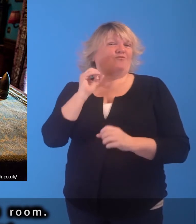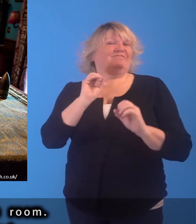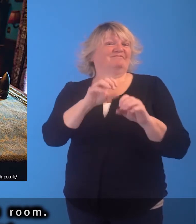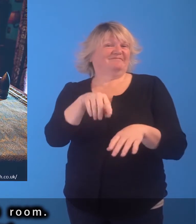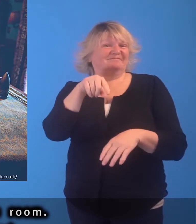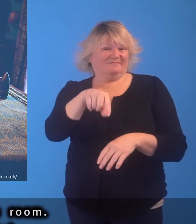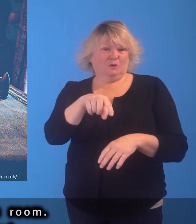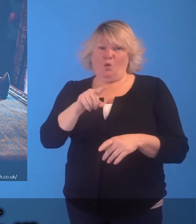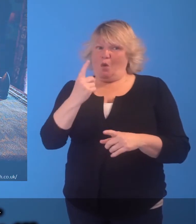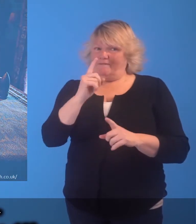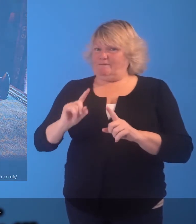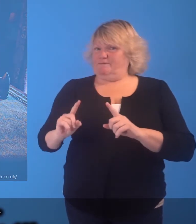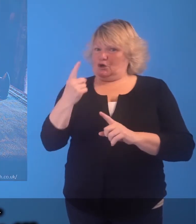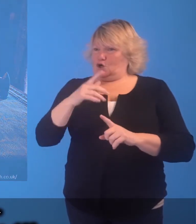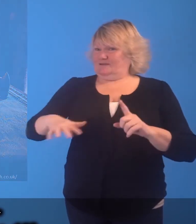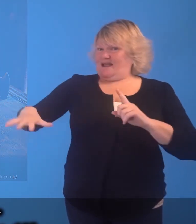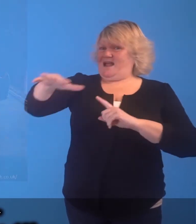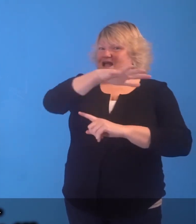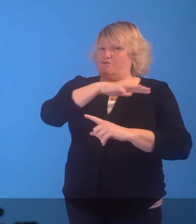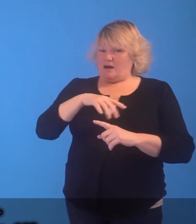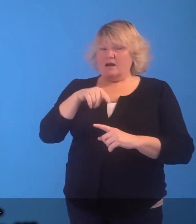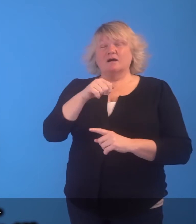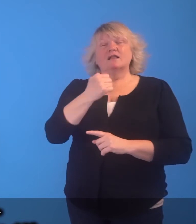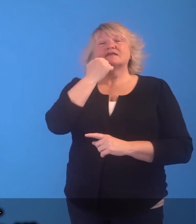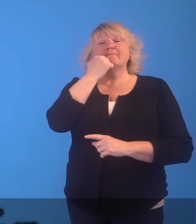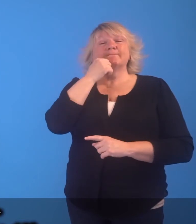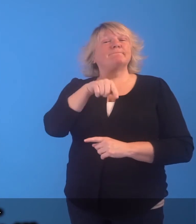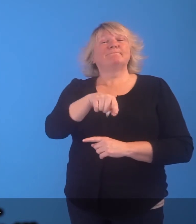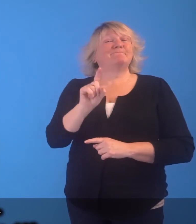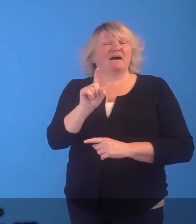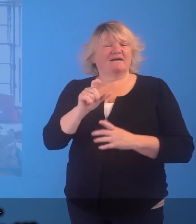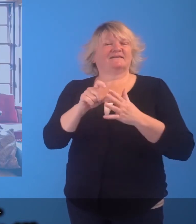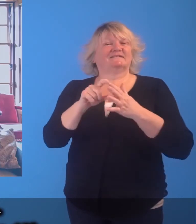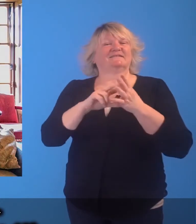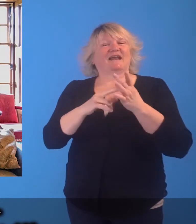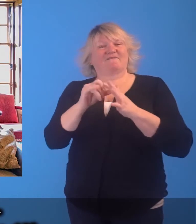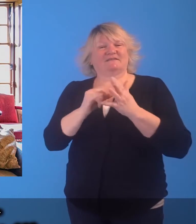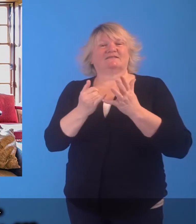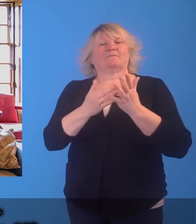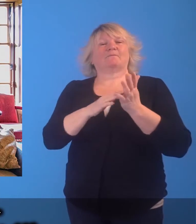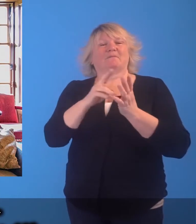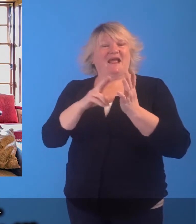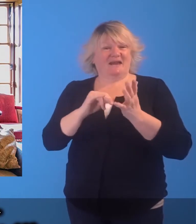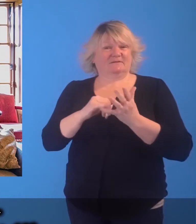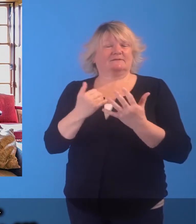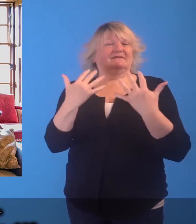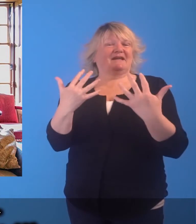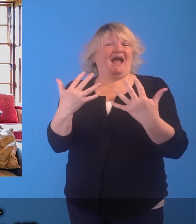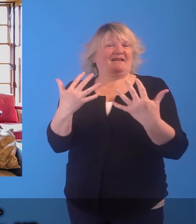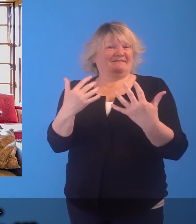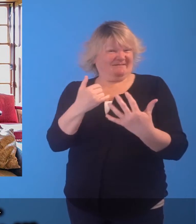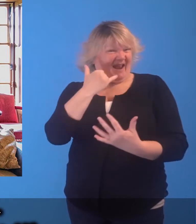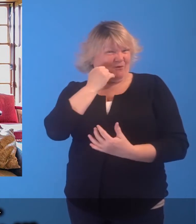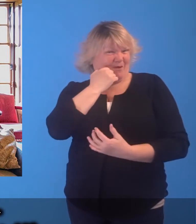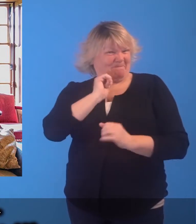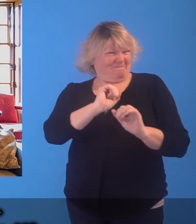and was the largest room in the house until William Burns' great redesign in